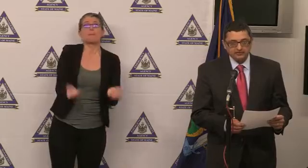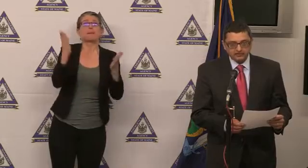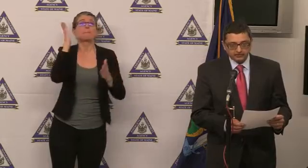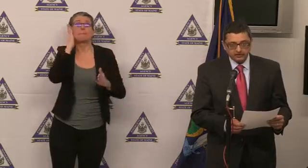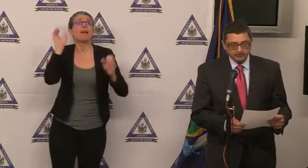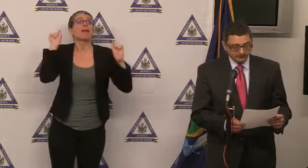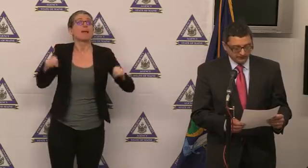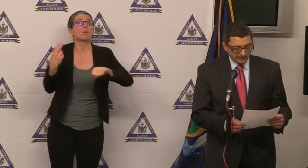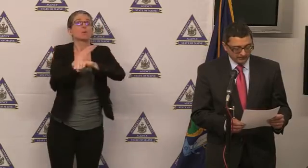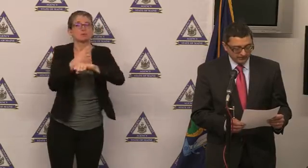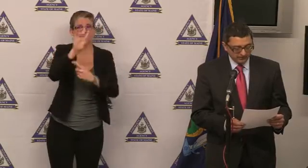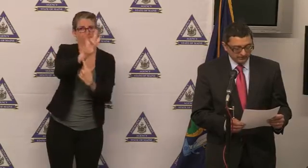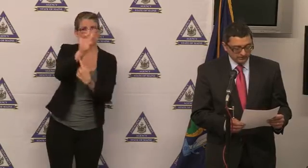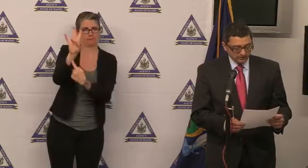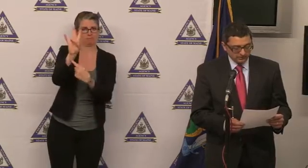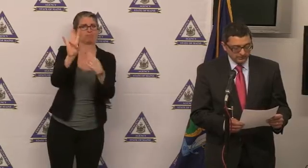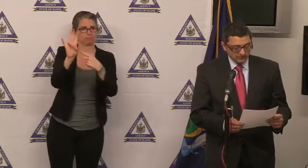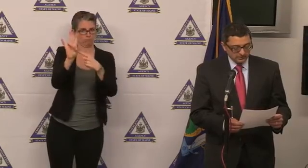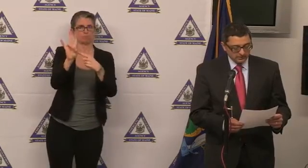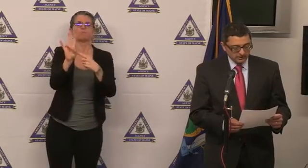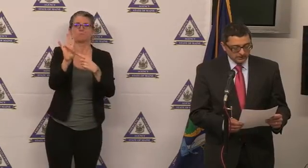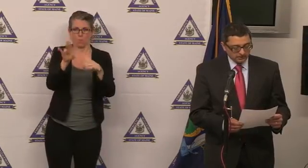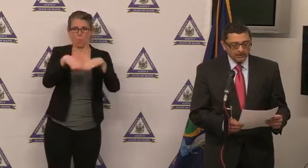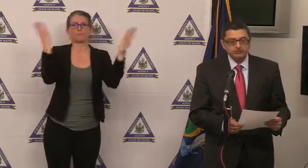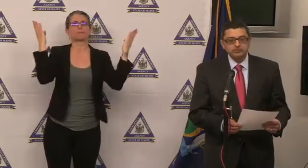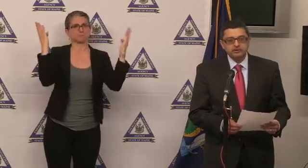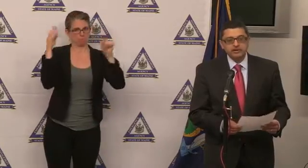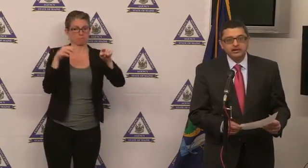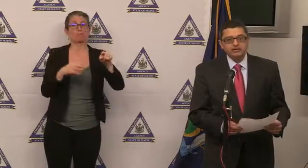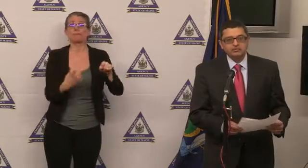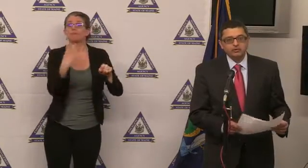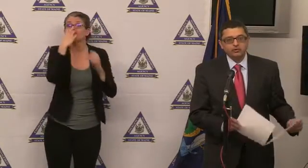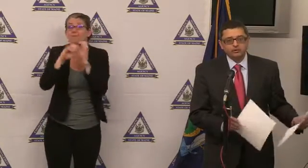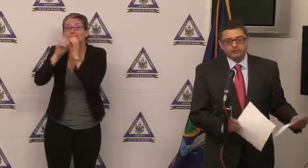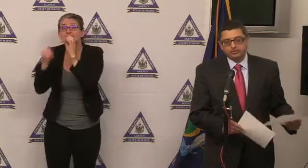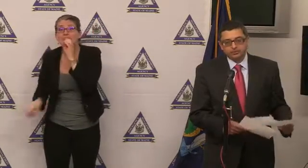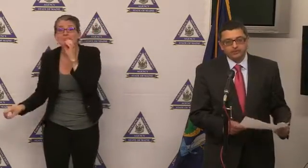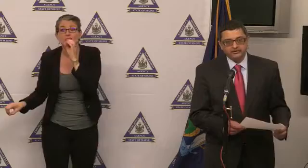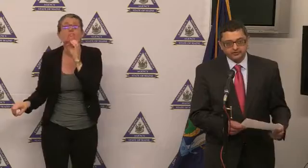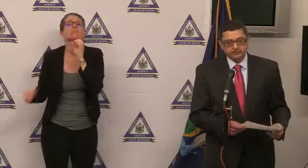248 ventilators available, and approximately